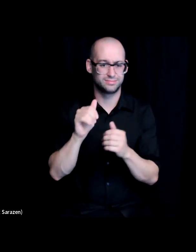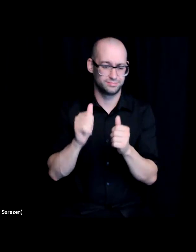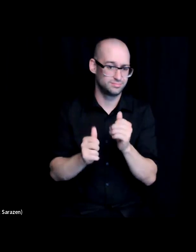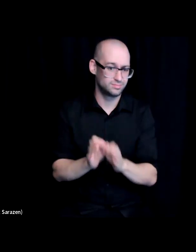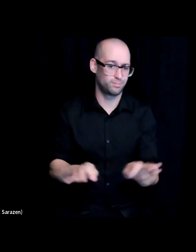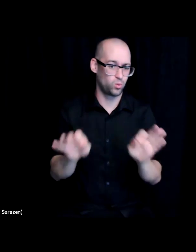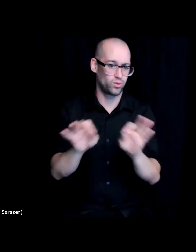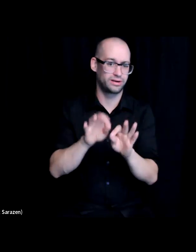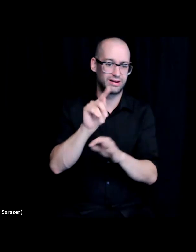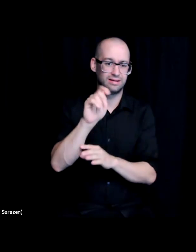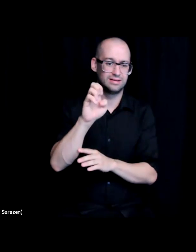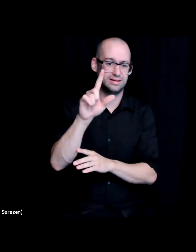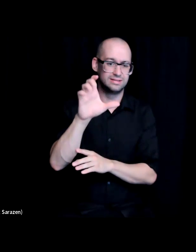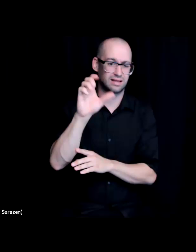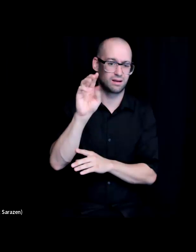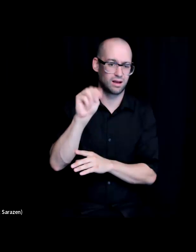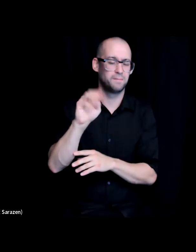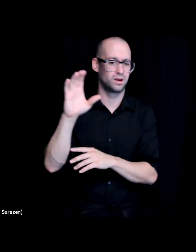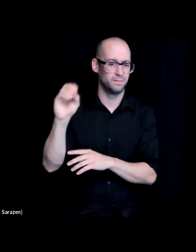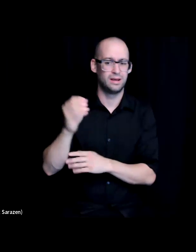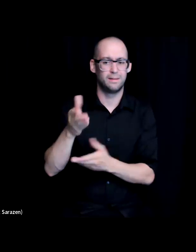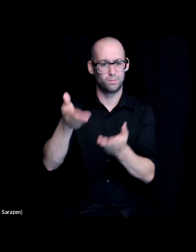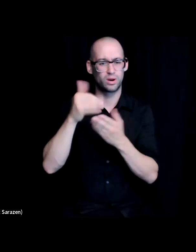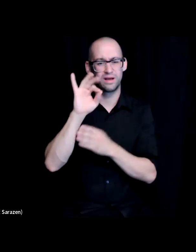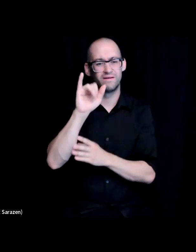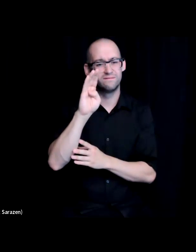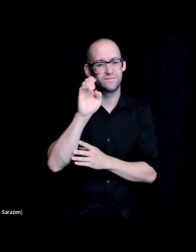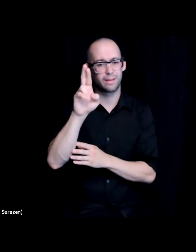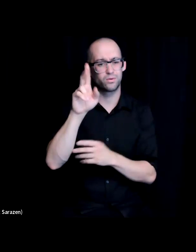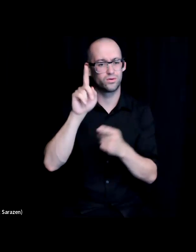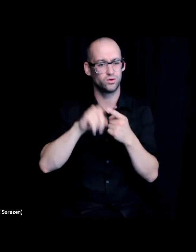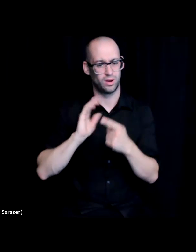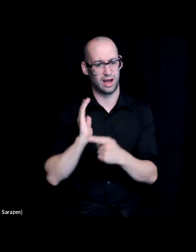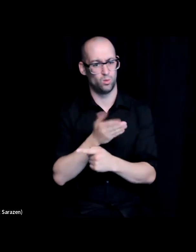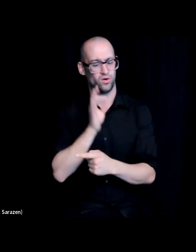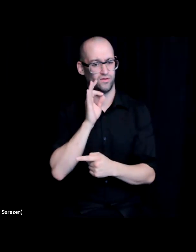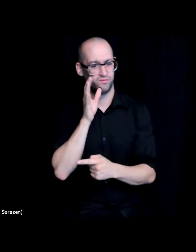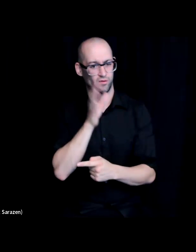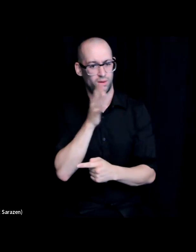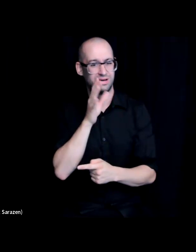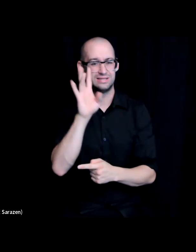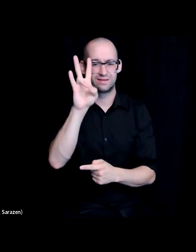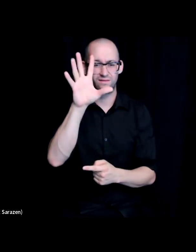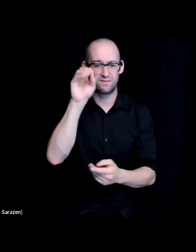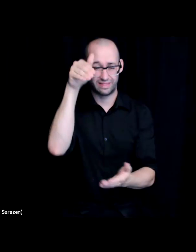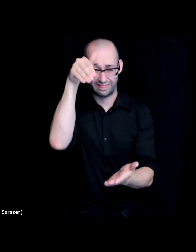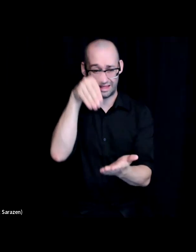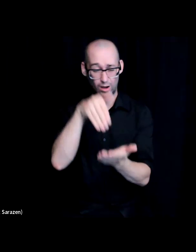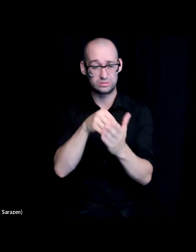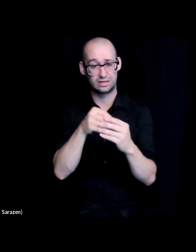telecommunications company several years ago to bring fiber to our farm was